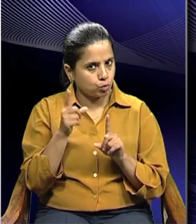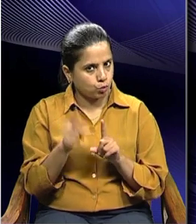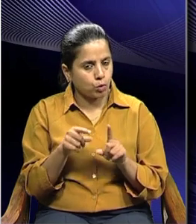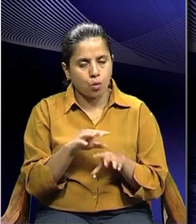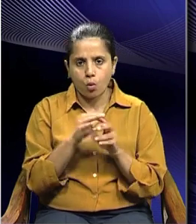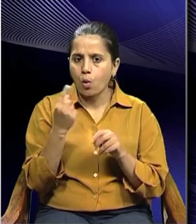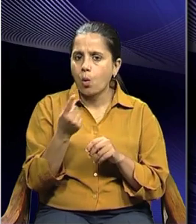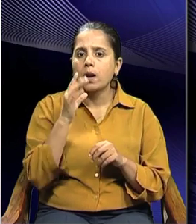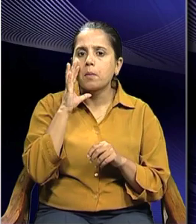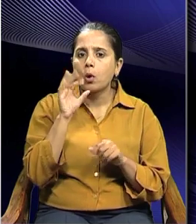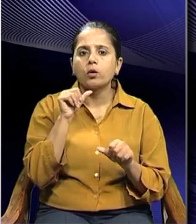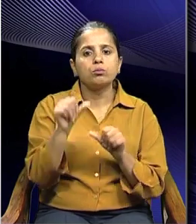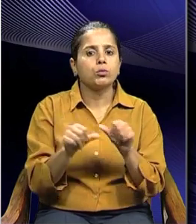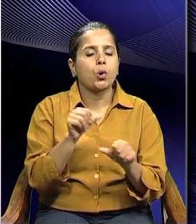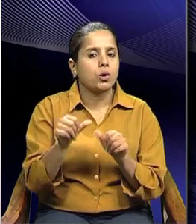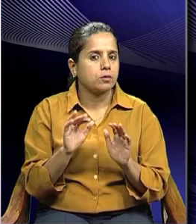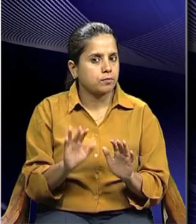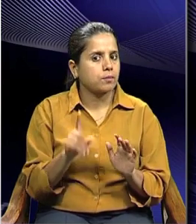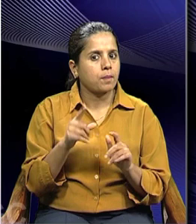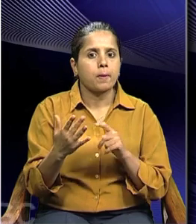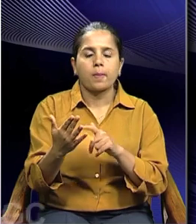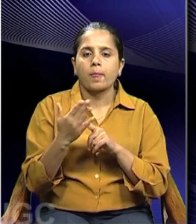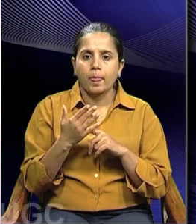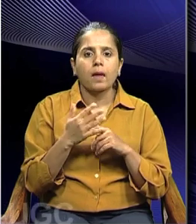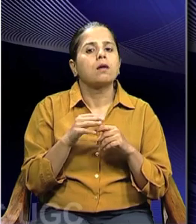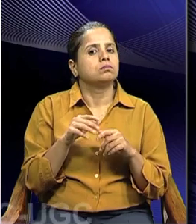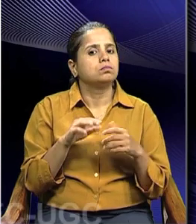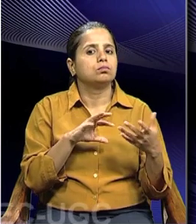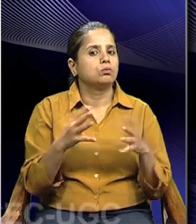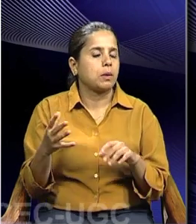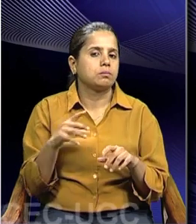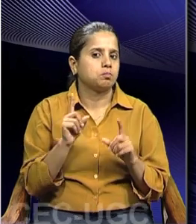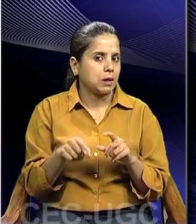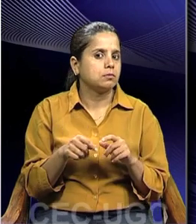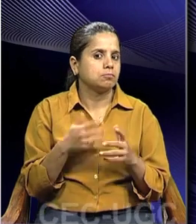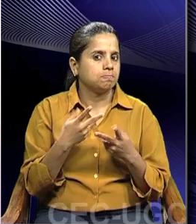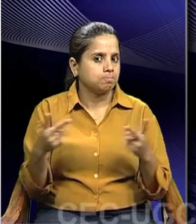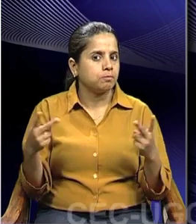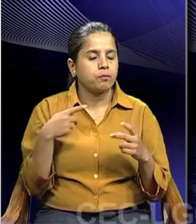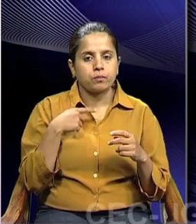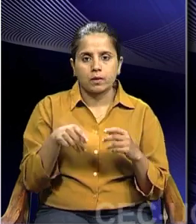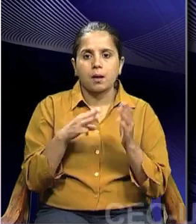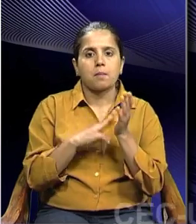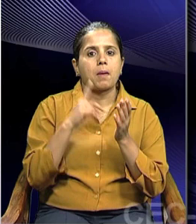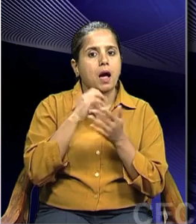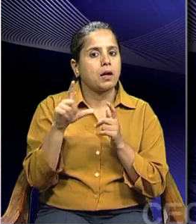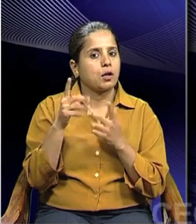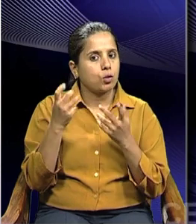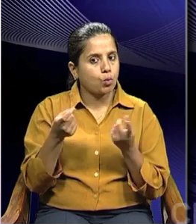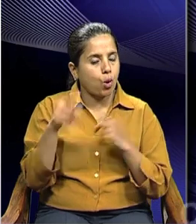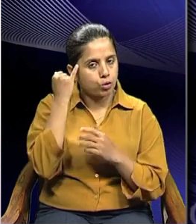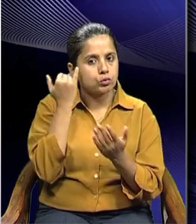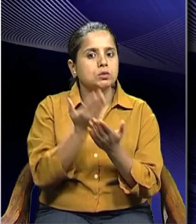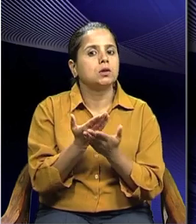the relevant process should be the part of the production process. That is what Michael Hammer wanted to